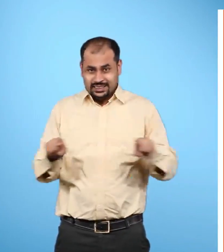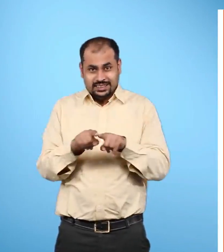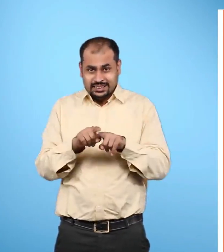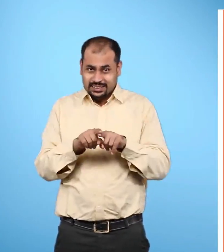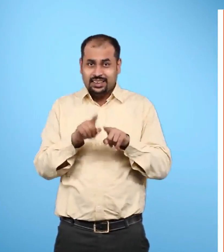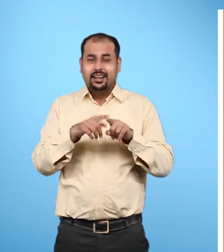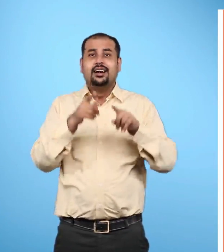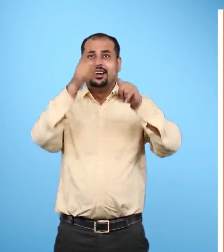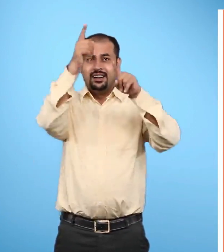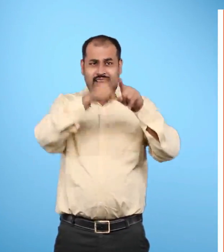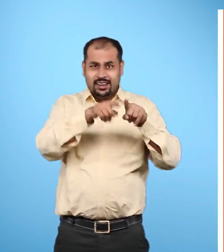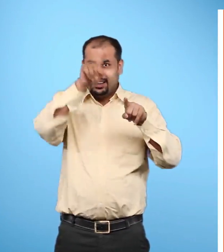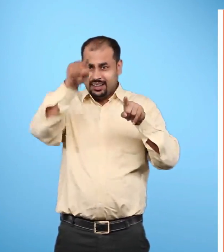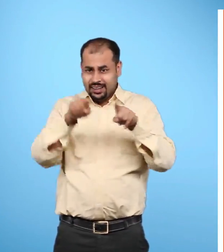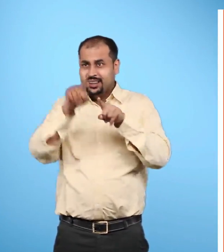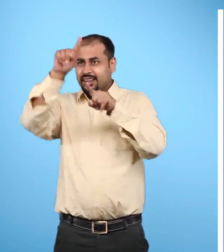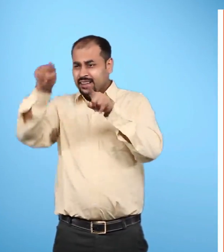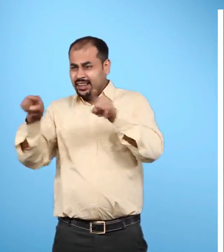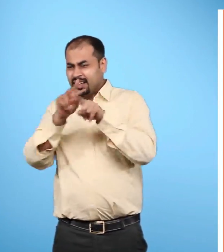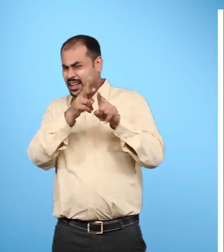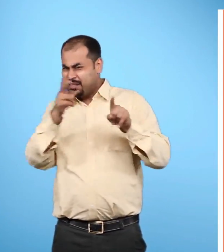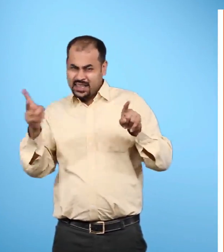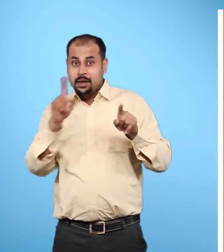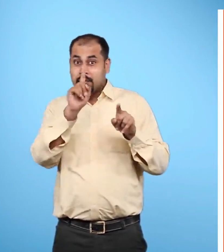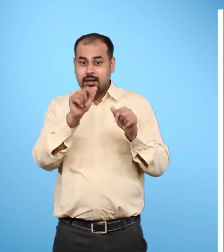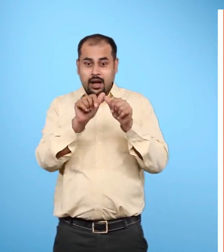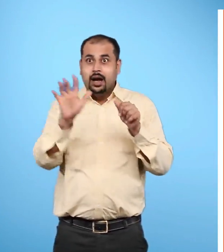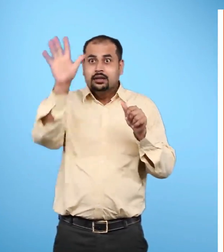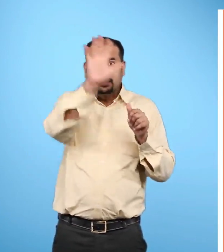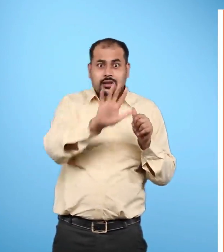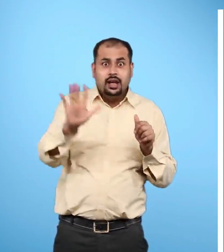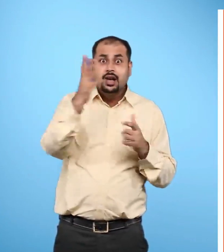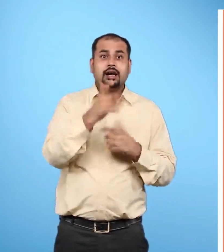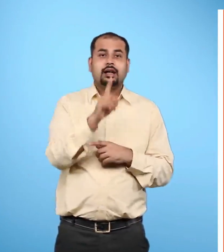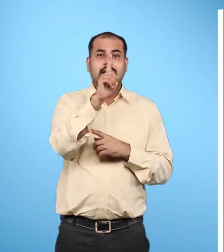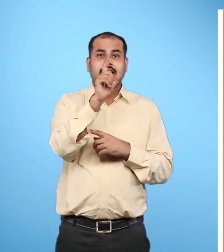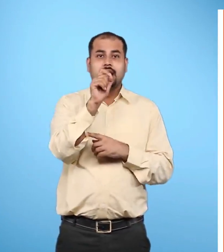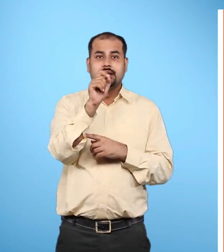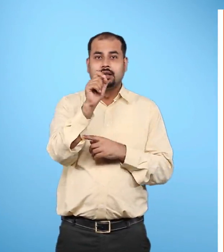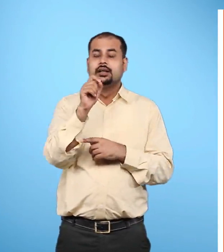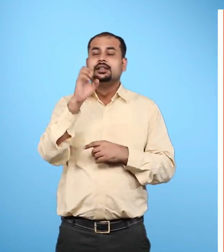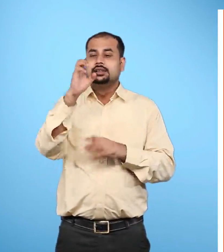draw many more triangles of area 10 square centimeters in this rectangle.